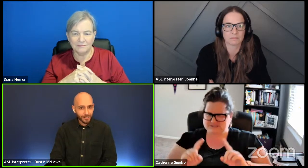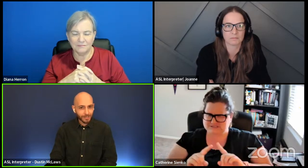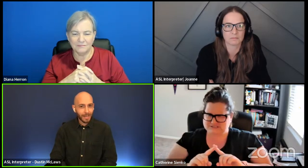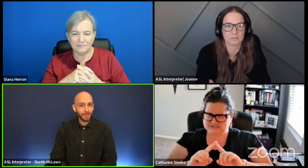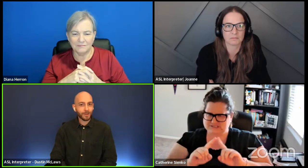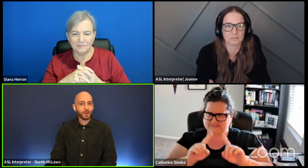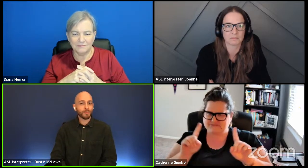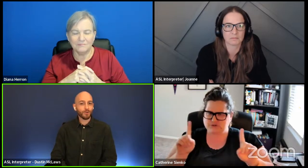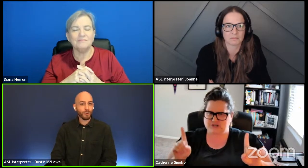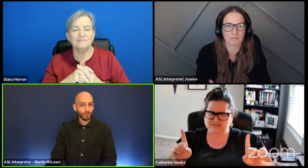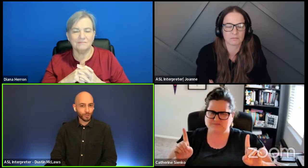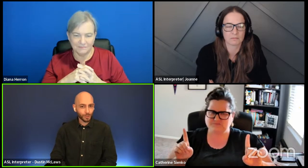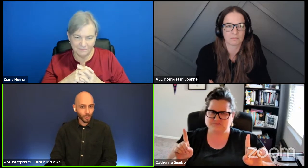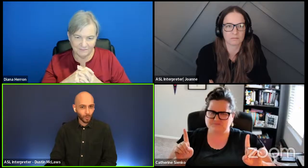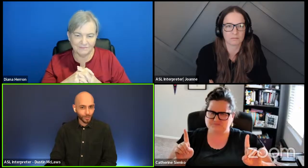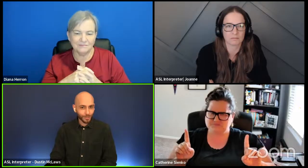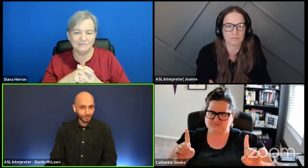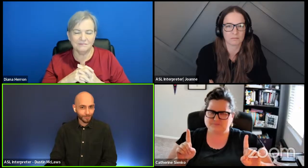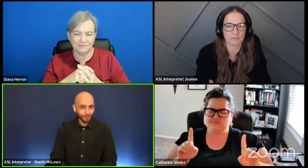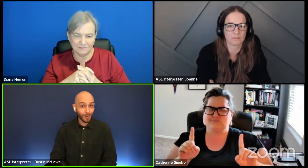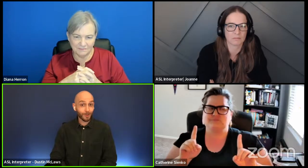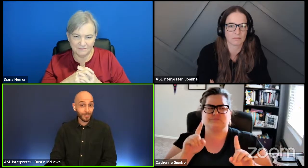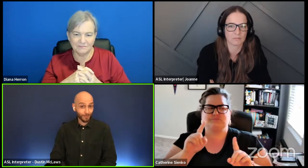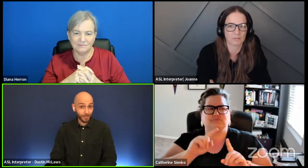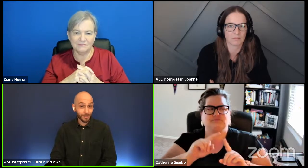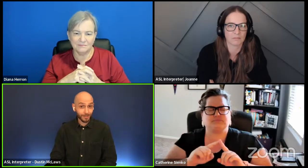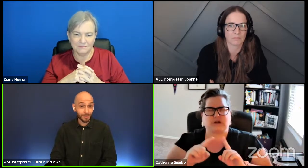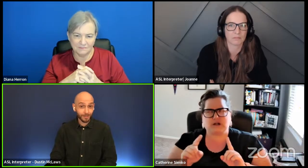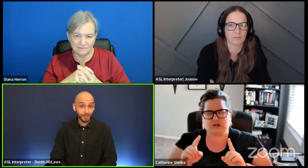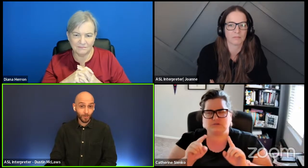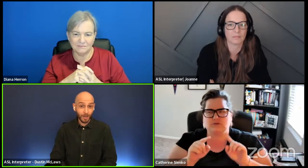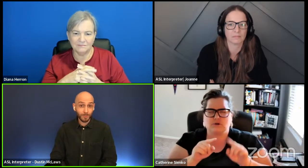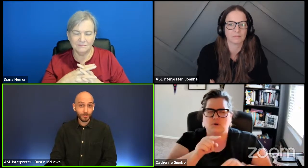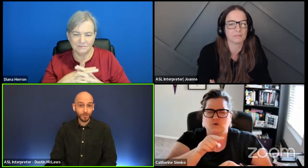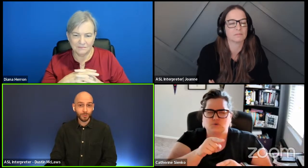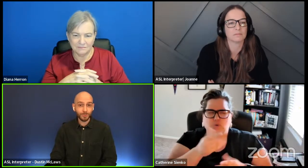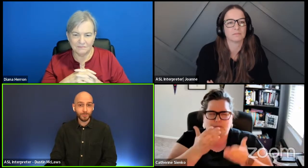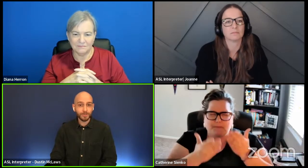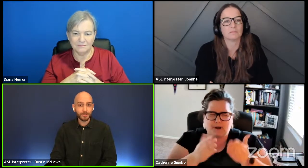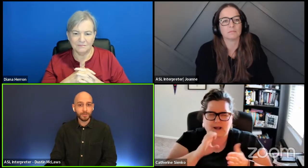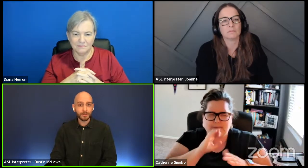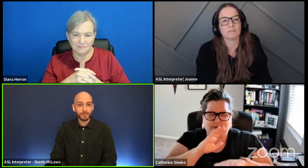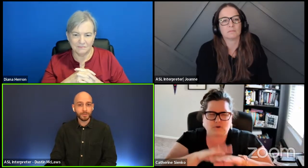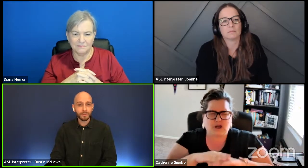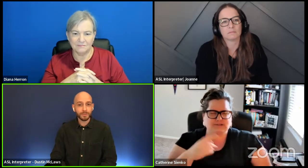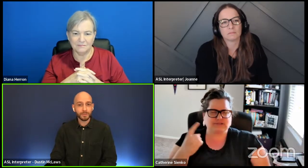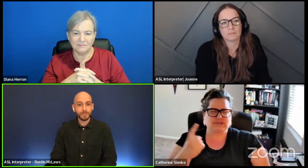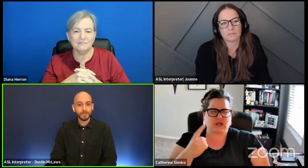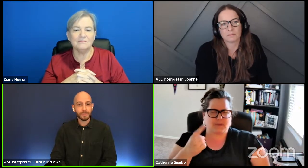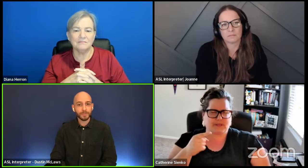Their process and their approach was very different than what I'm used to.